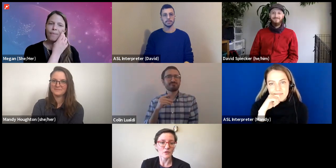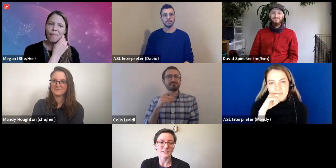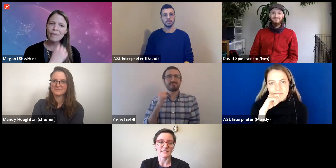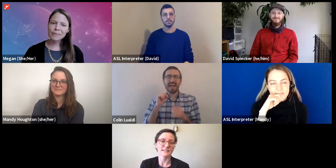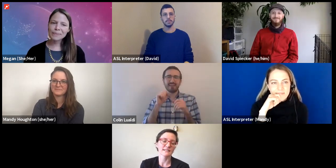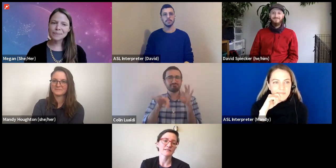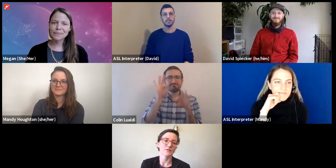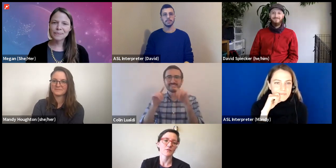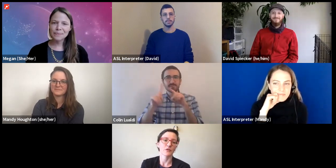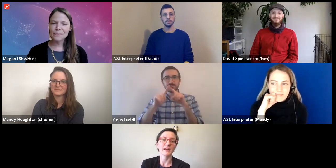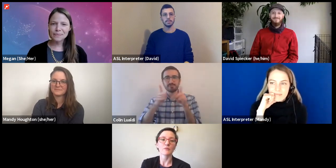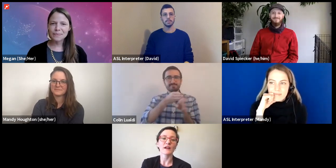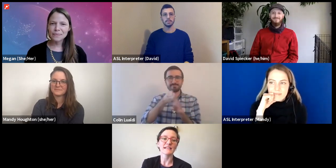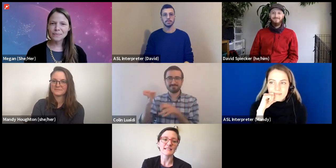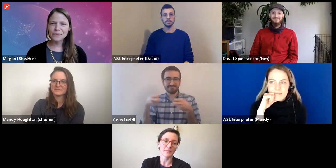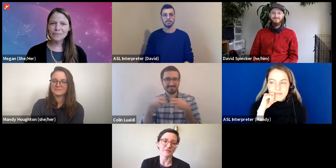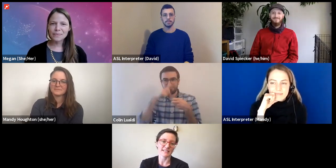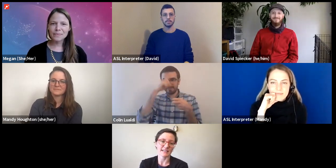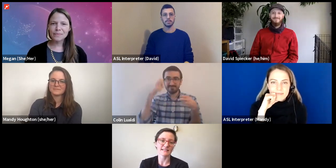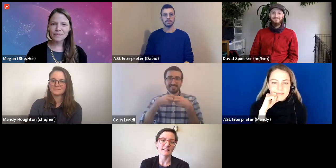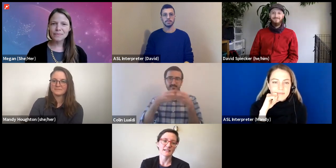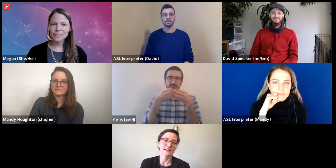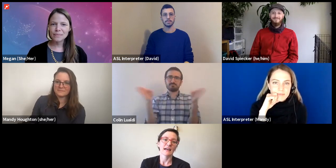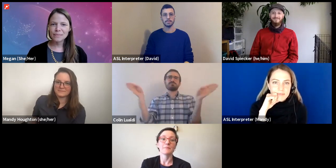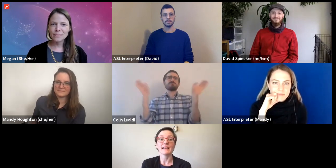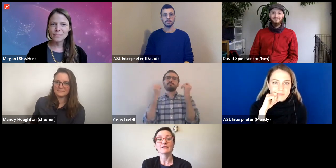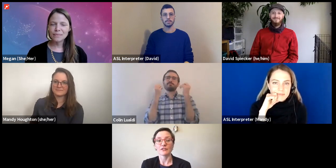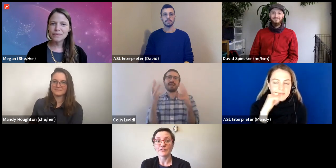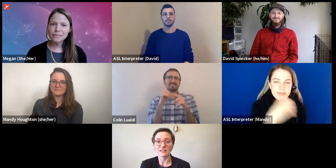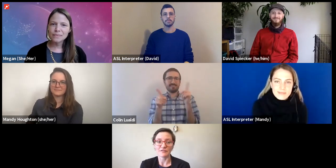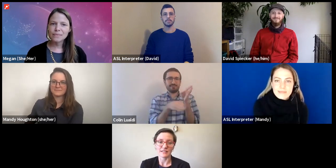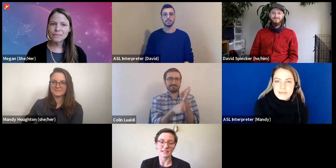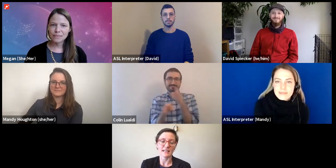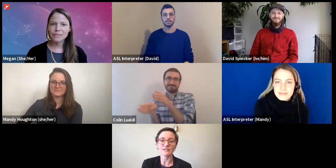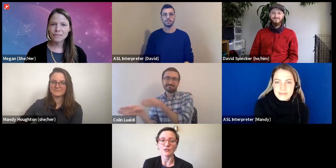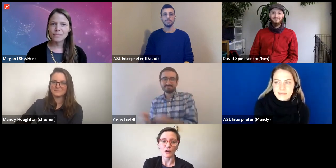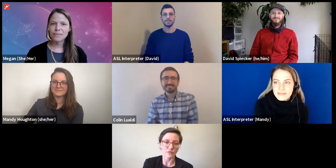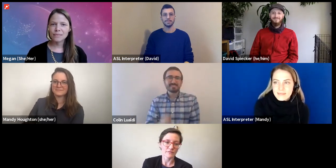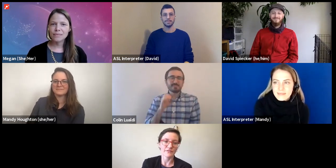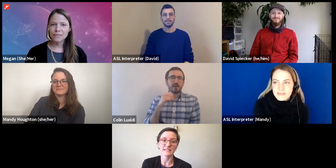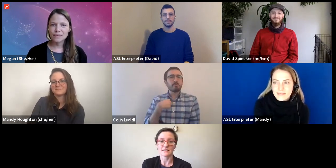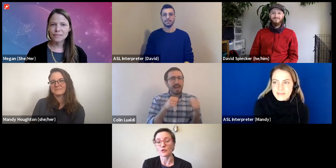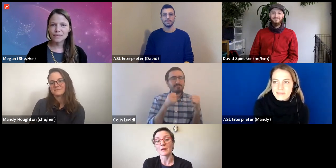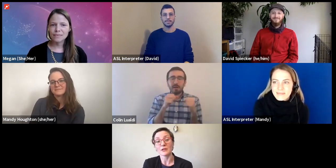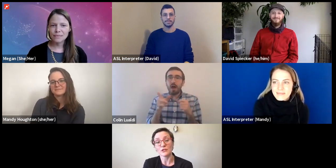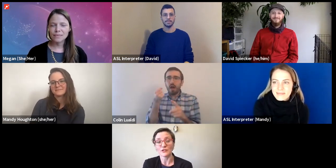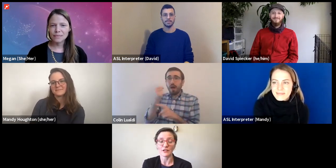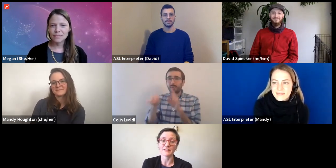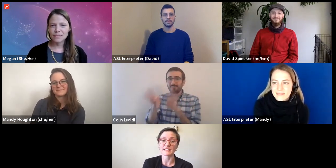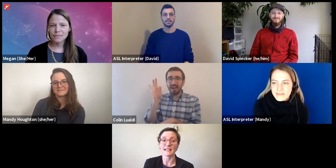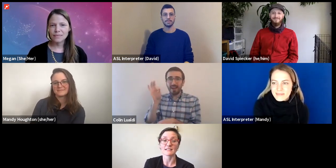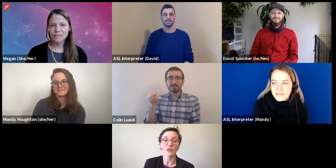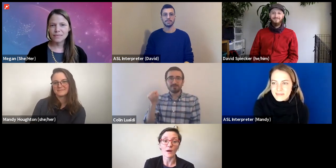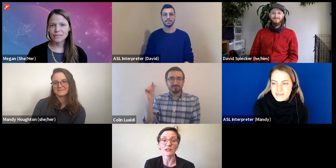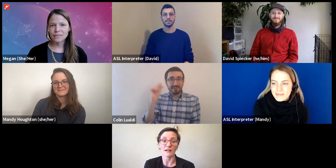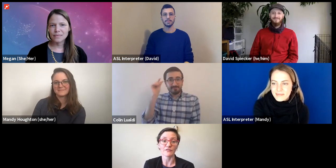more courses for more in-depth physics and many different fields of physics. As you know, physics, or maybe you don't know that